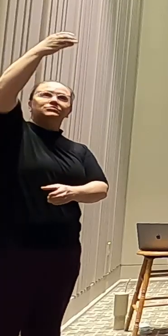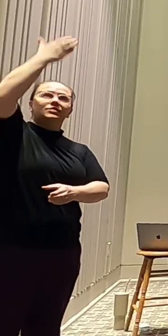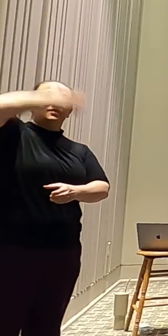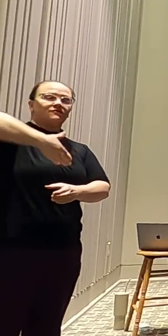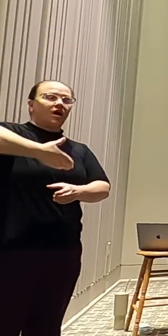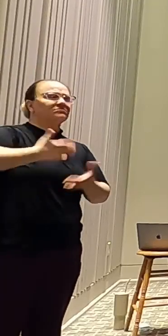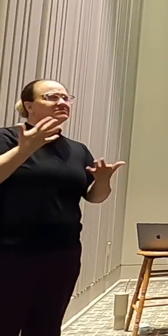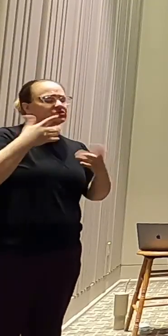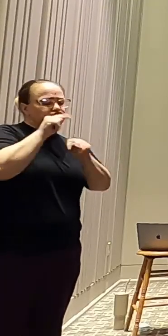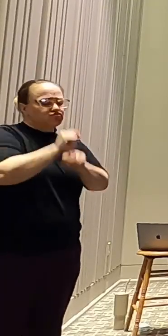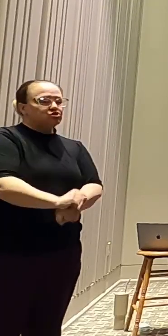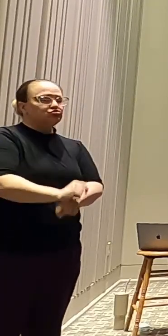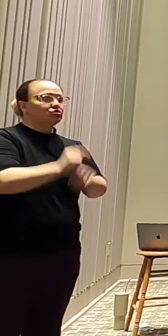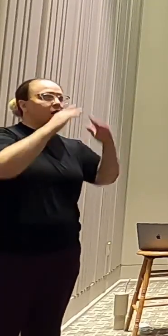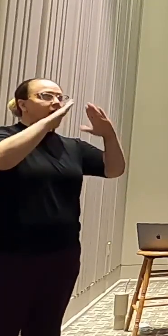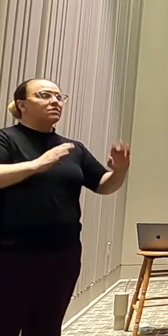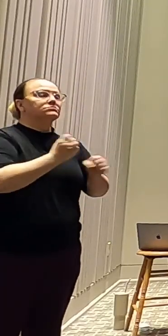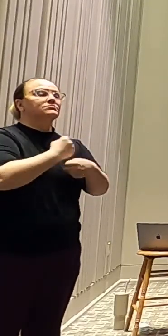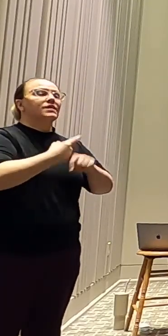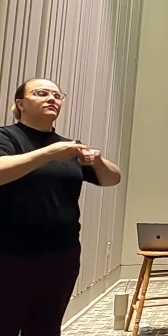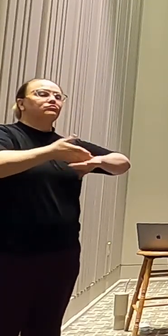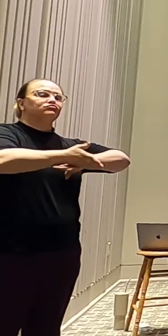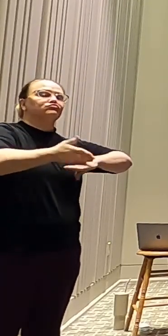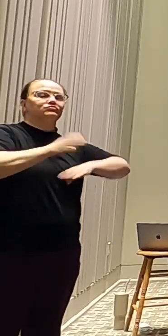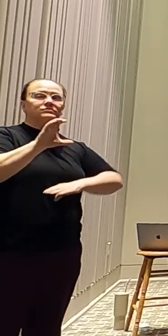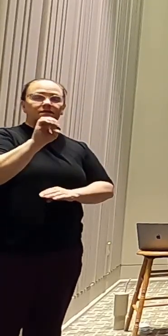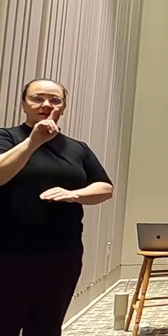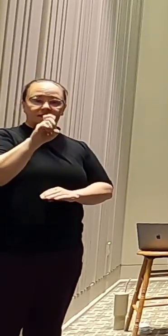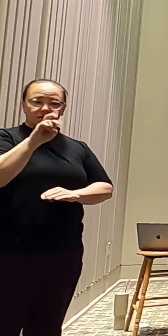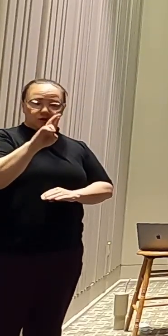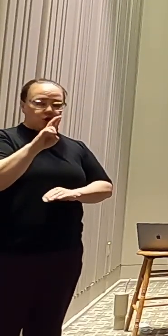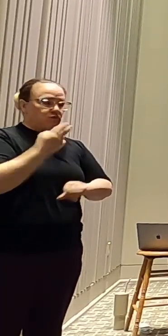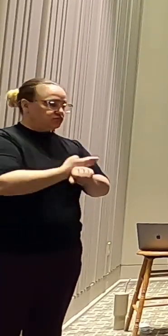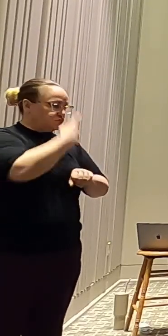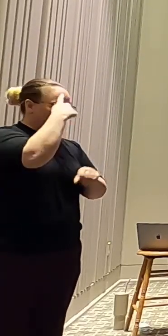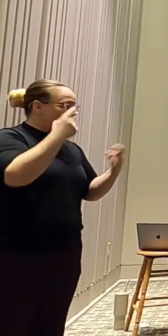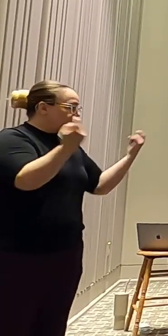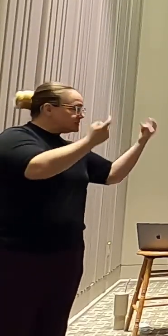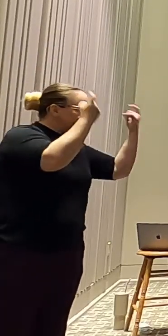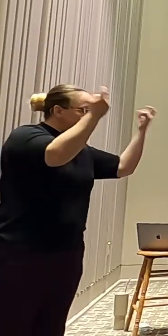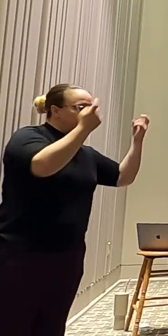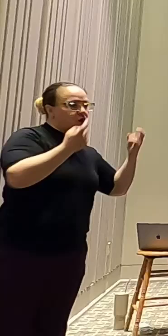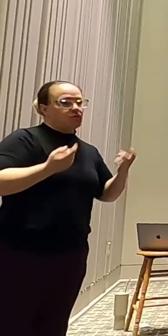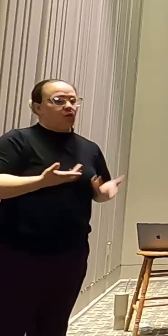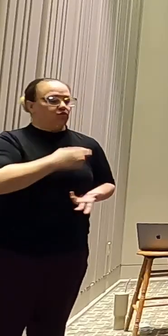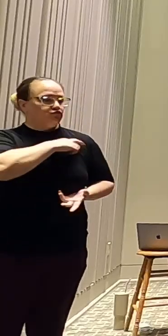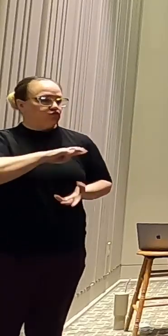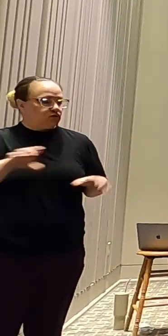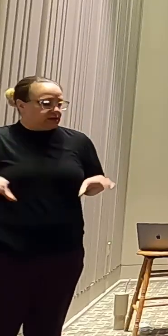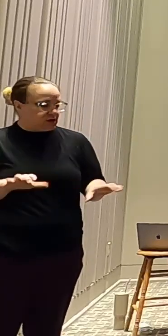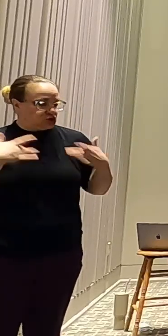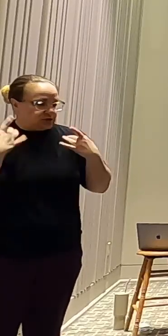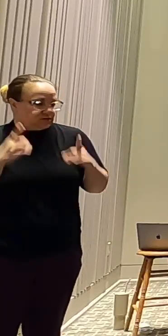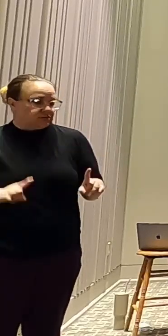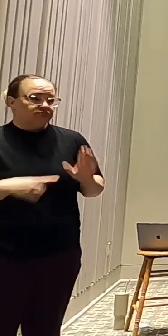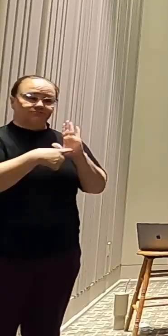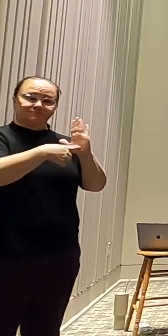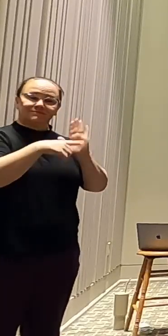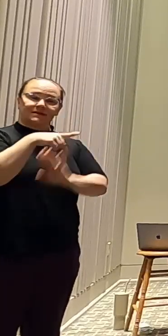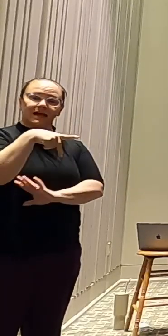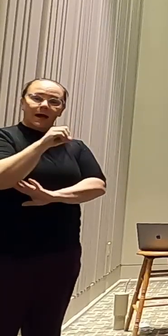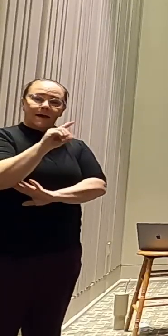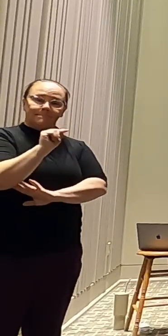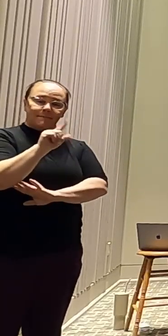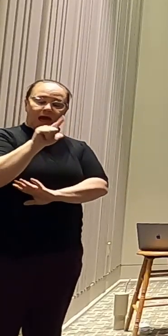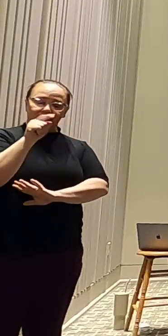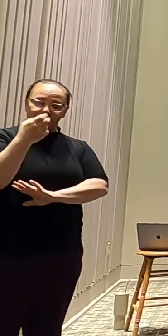a traditional cedar house building used for various ceremonies and rituals, such as the potlatch. Martin created this house